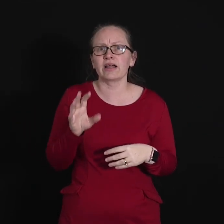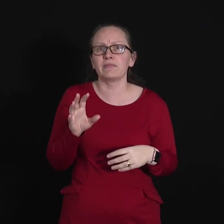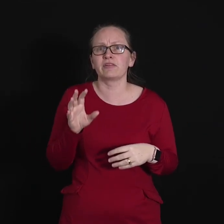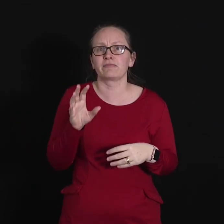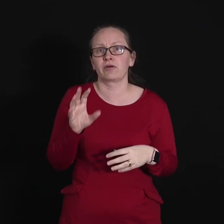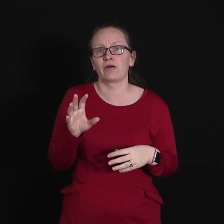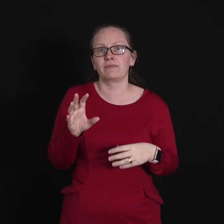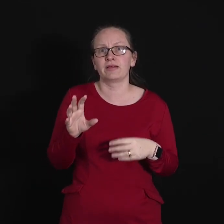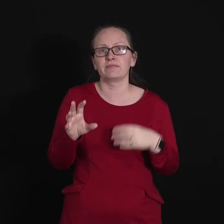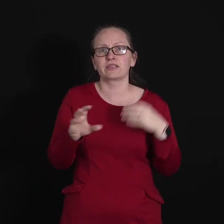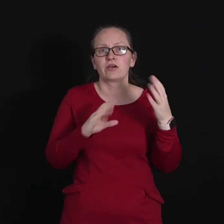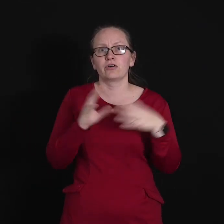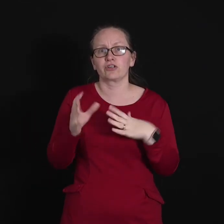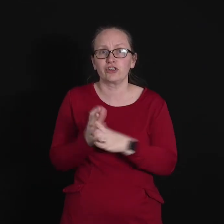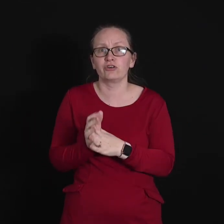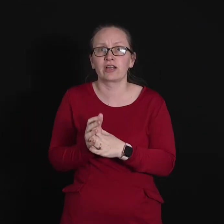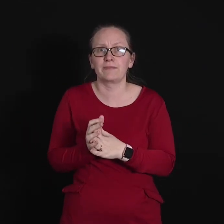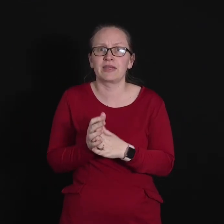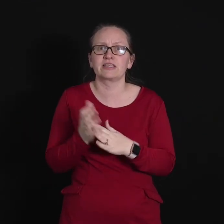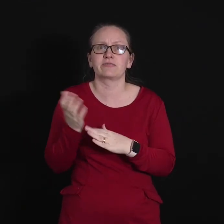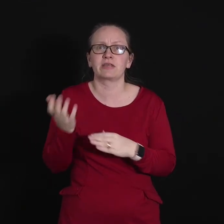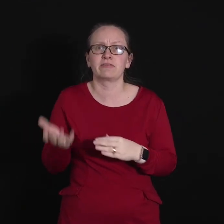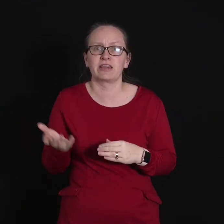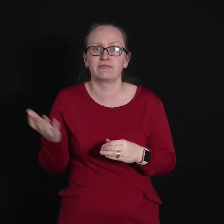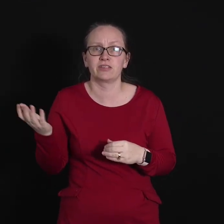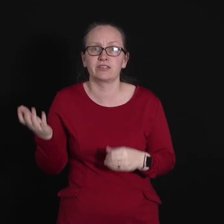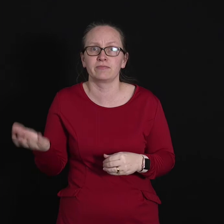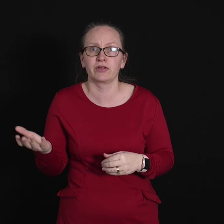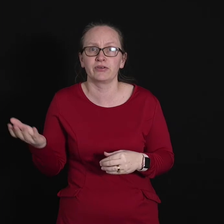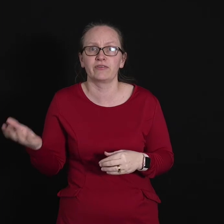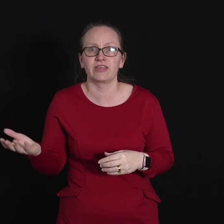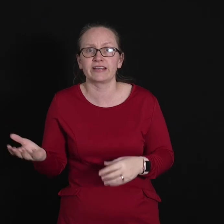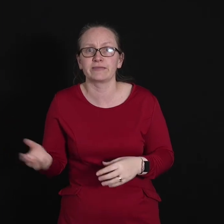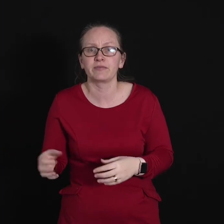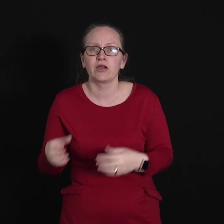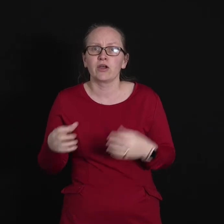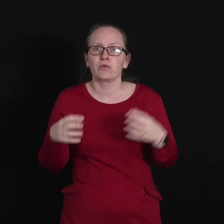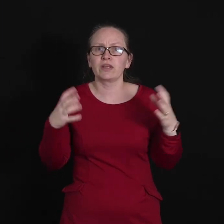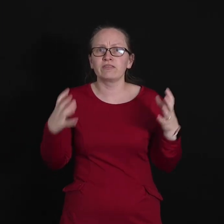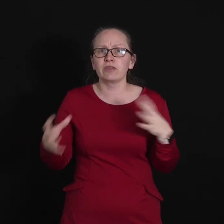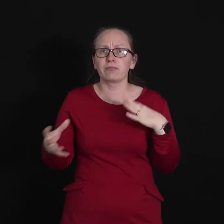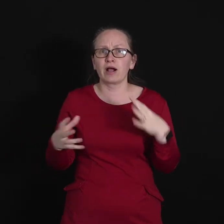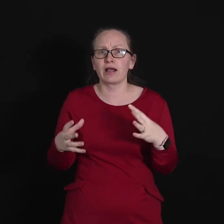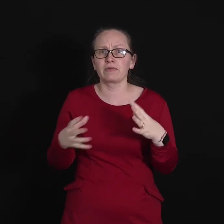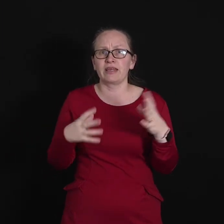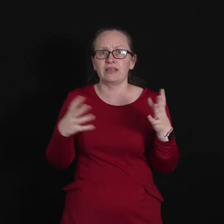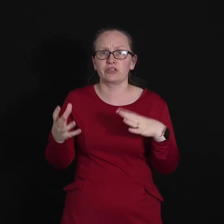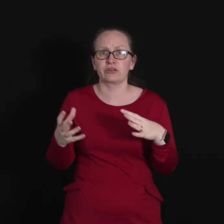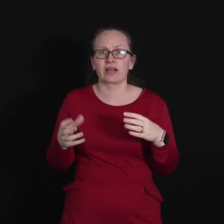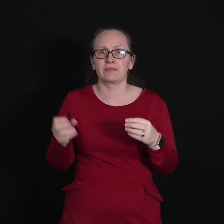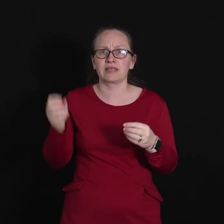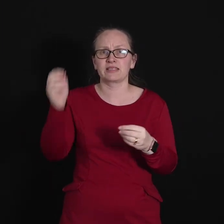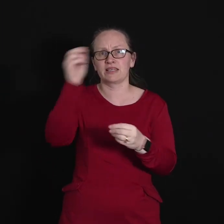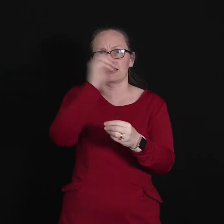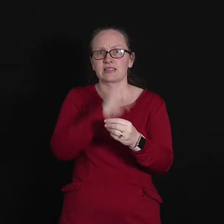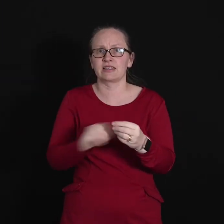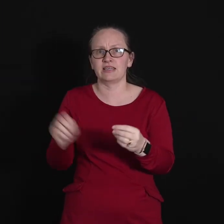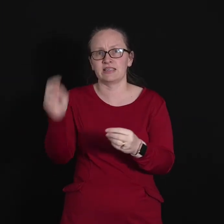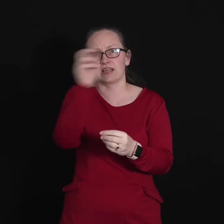couple of problems or shortcomings with Rutherford's model of the atom. One of the primary shortcomings is these